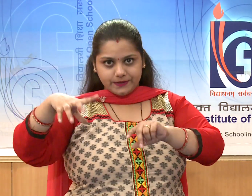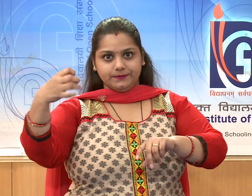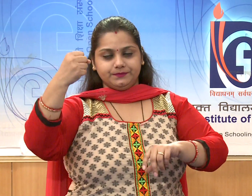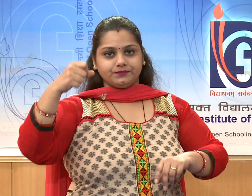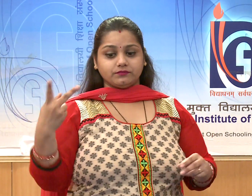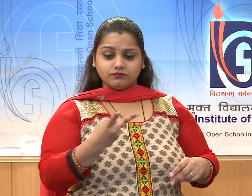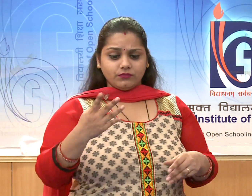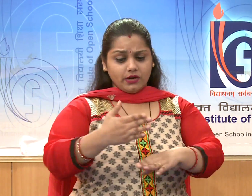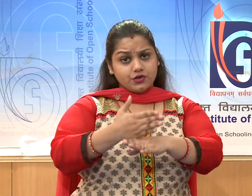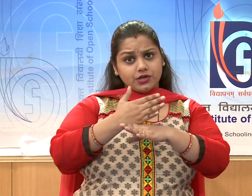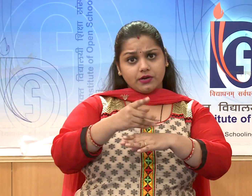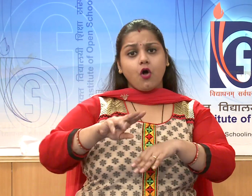or nobles.